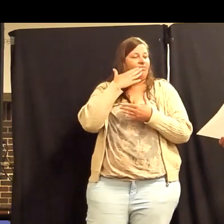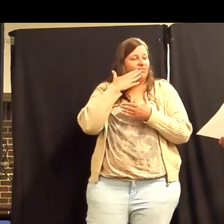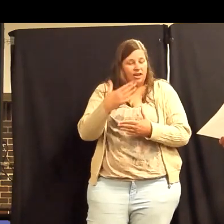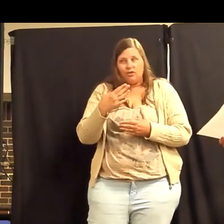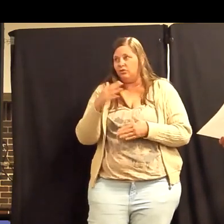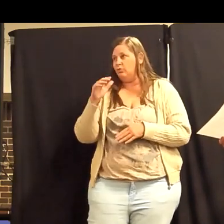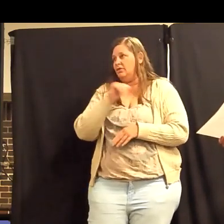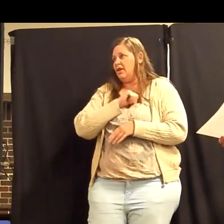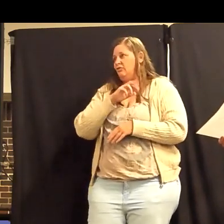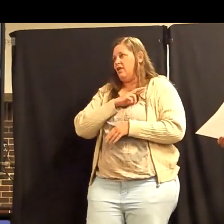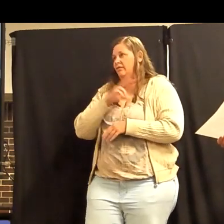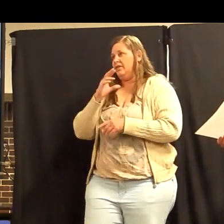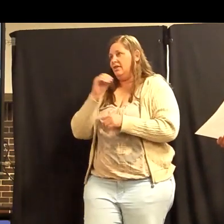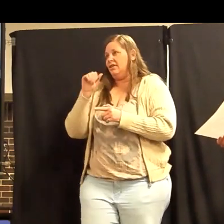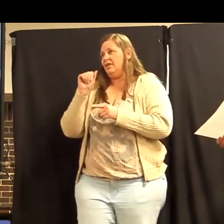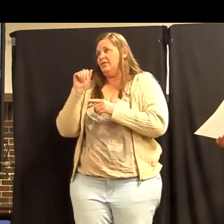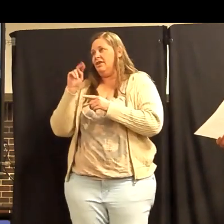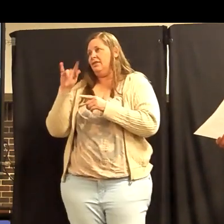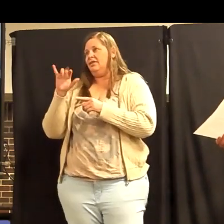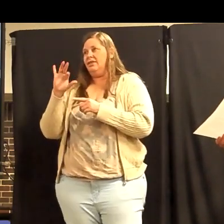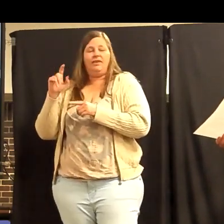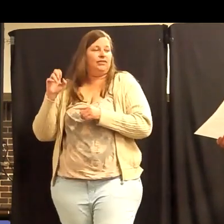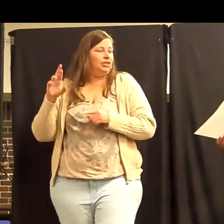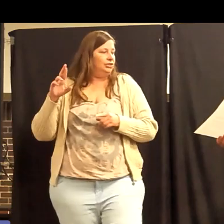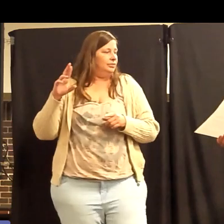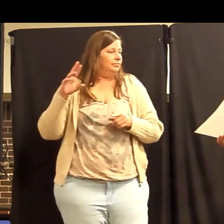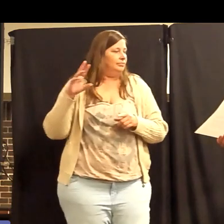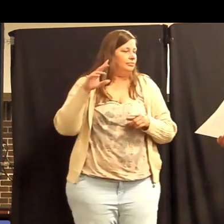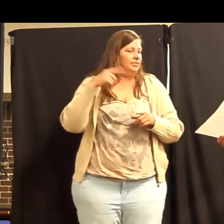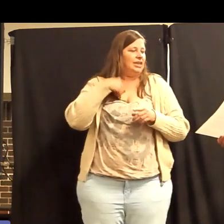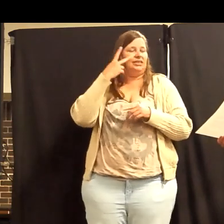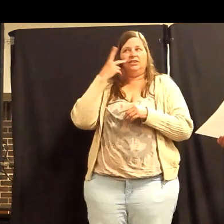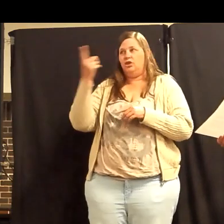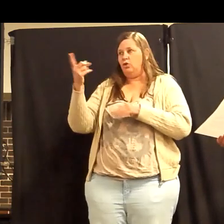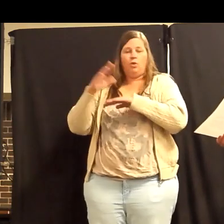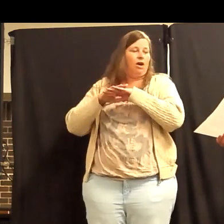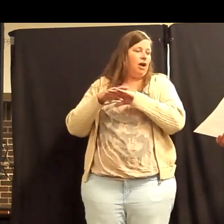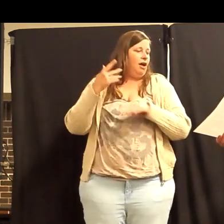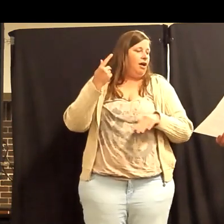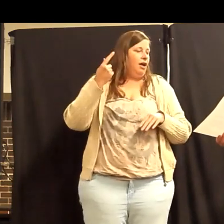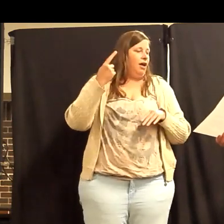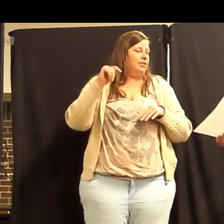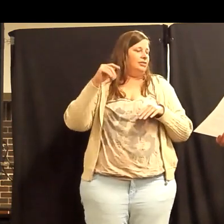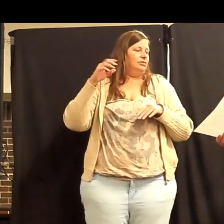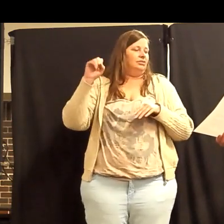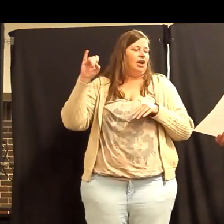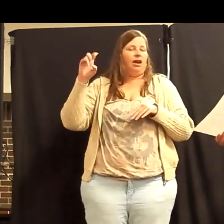First, my gratitude. I want to thank Ann Rifle and Andy Leffler.